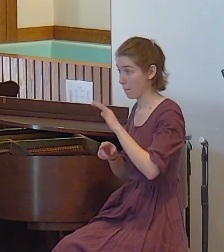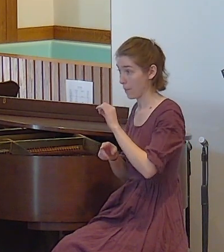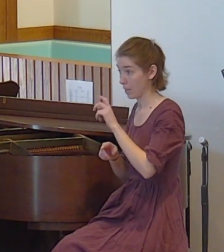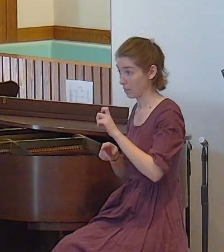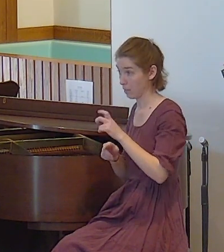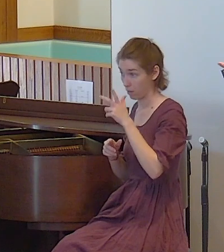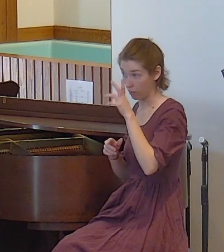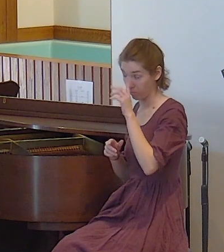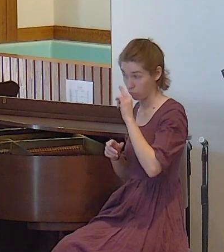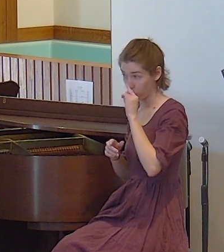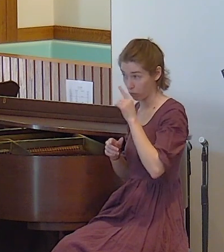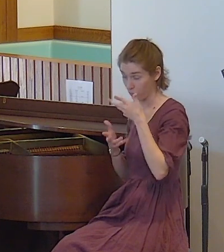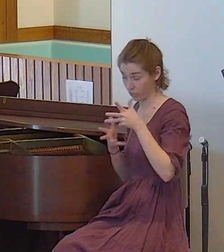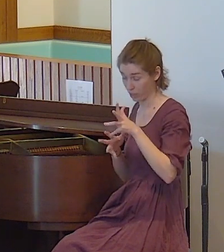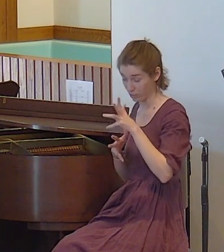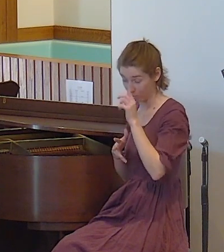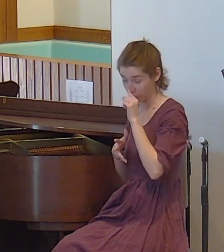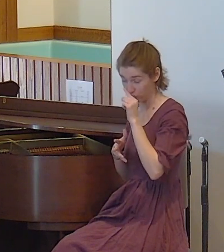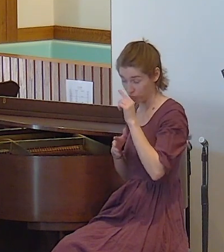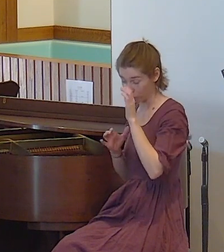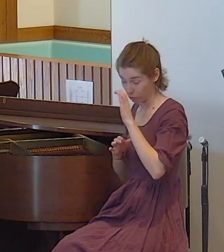looked.